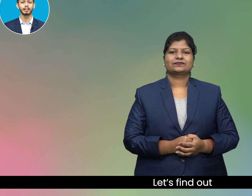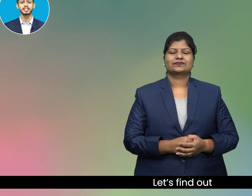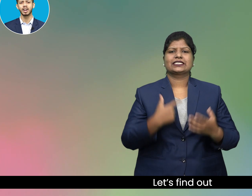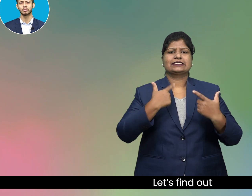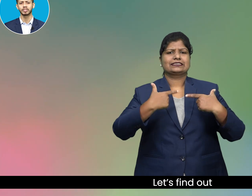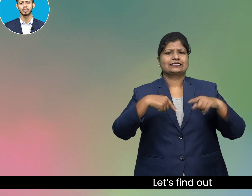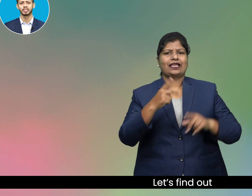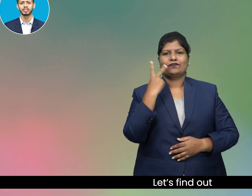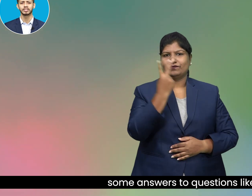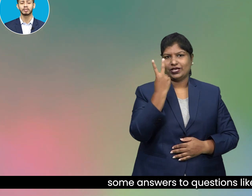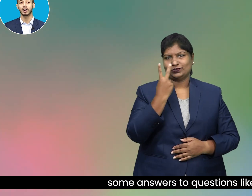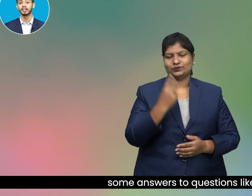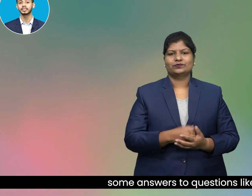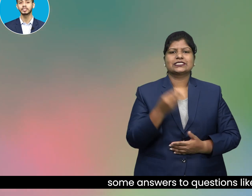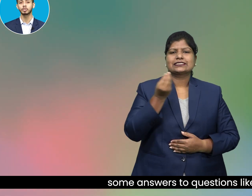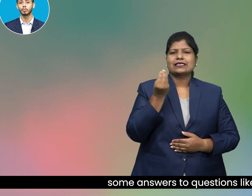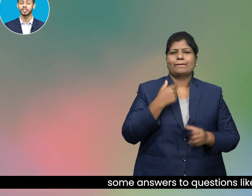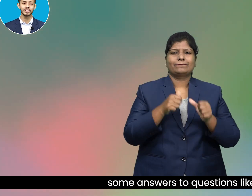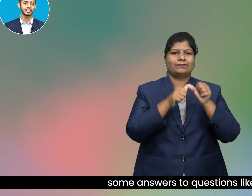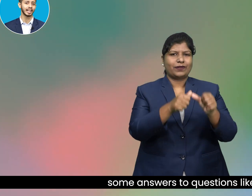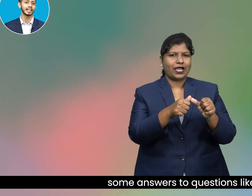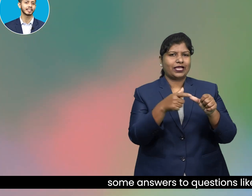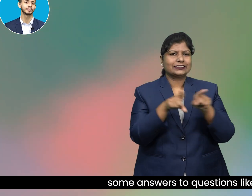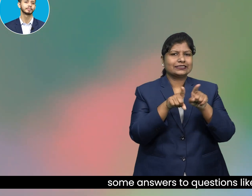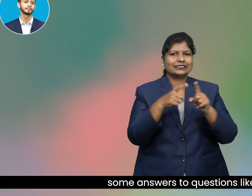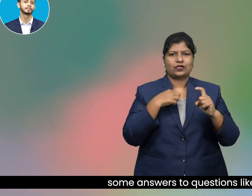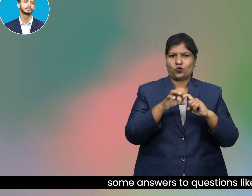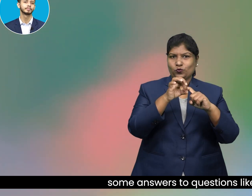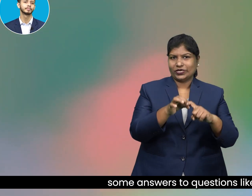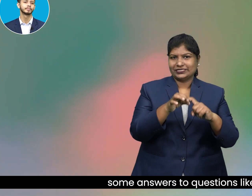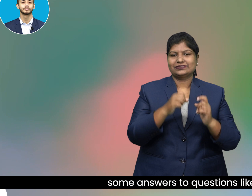Let's find out some answers to questions like